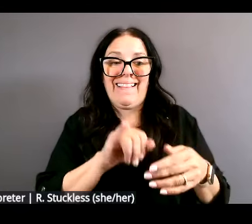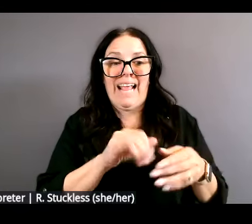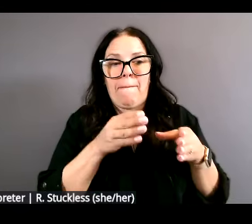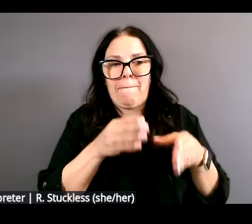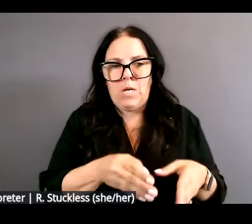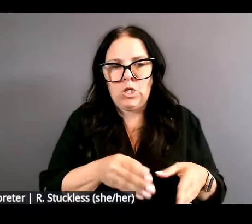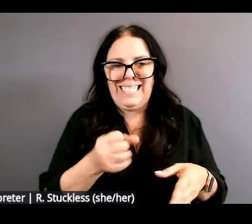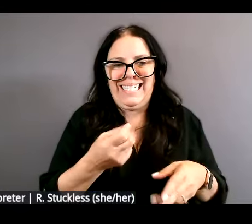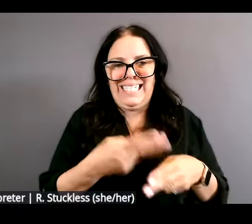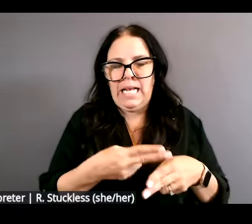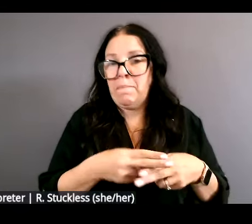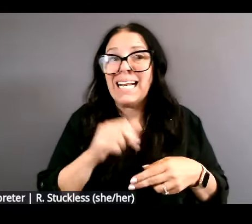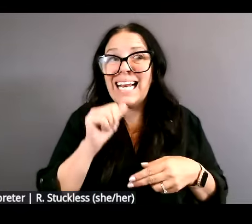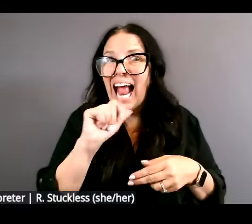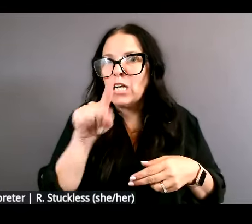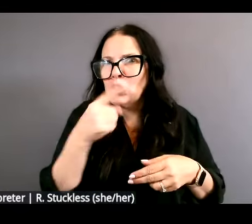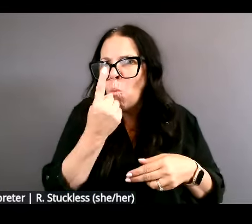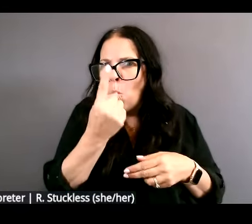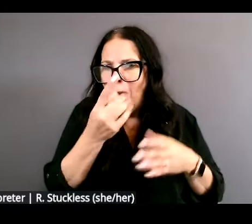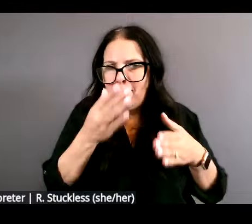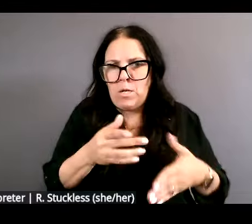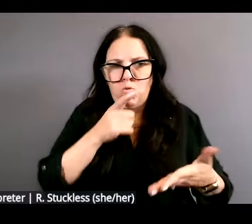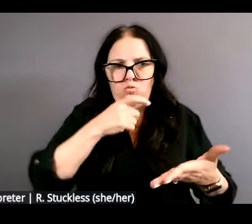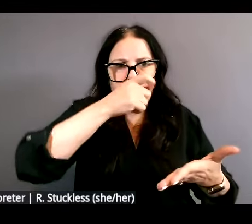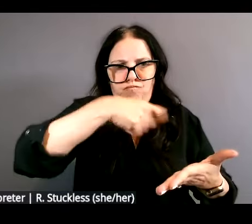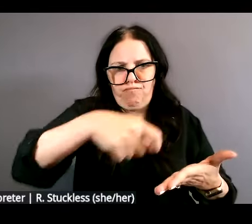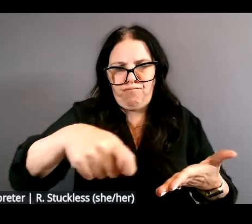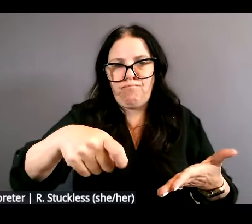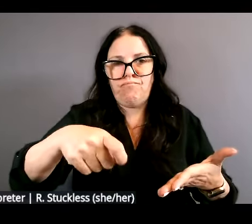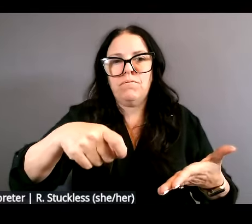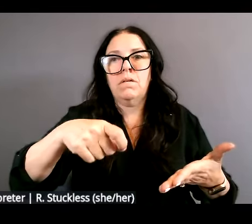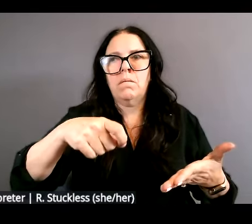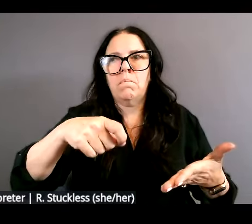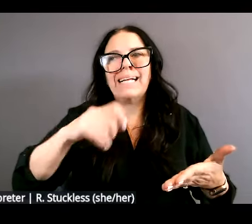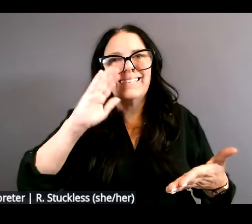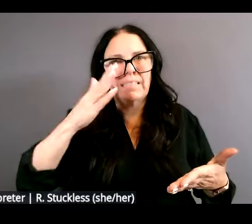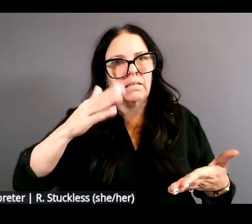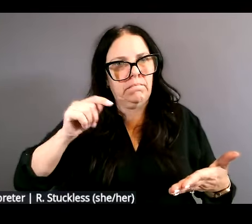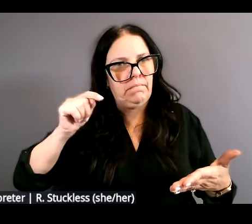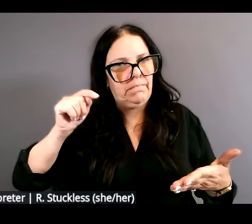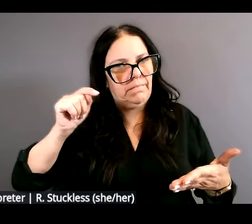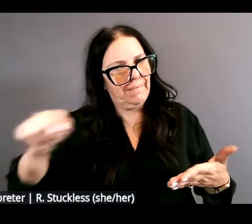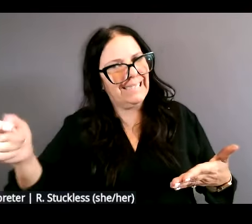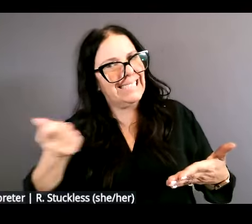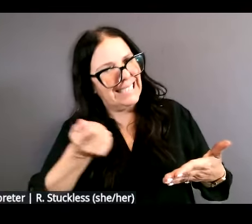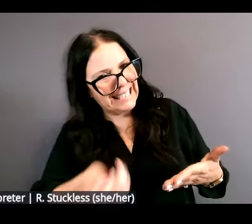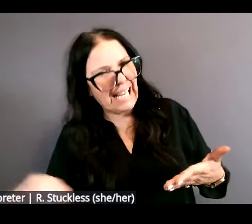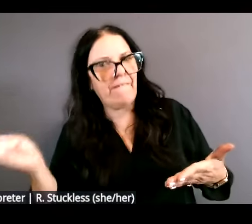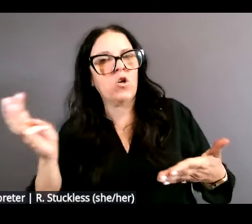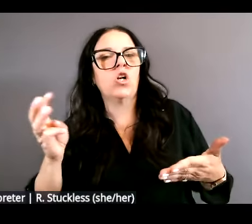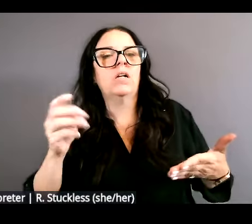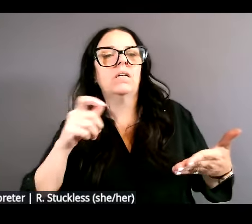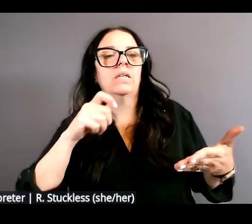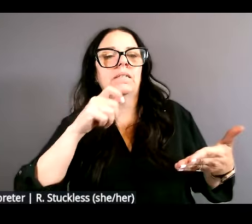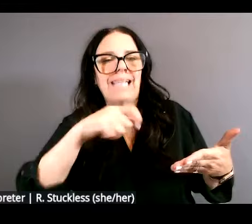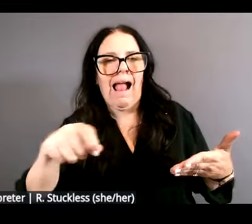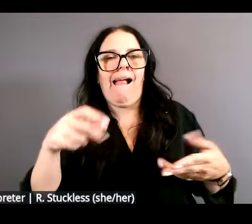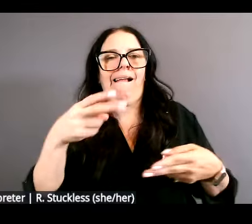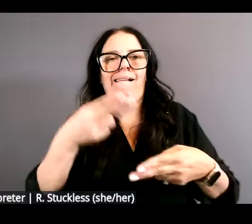has violated the statute, but a number of people who are violating the statute by signing the name